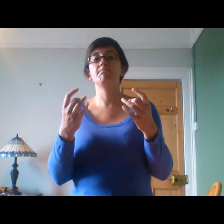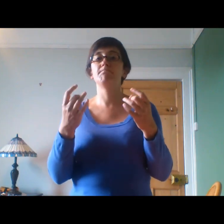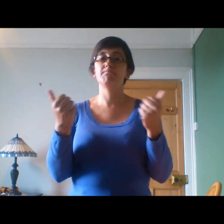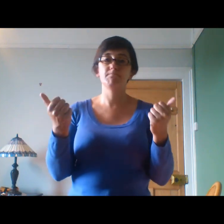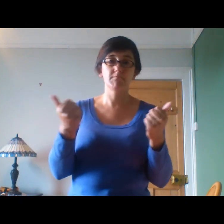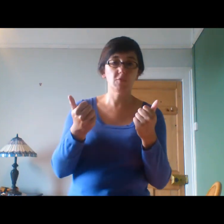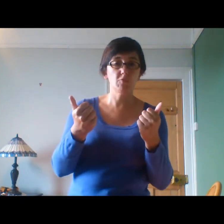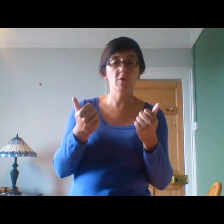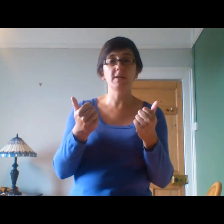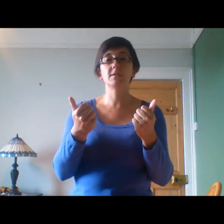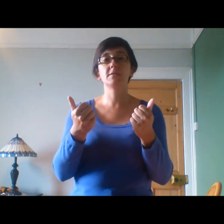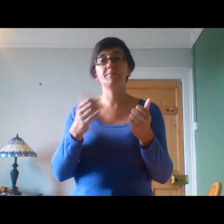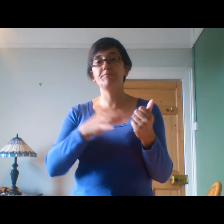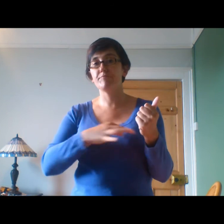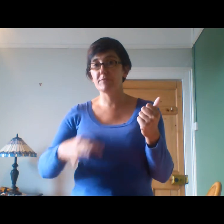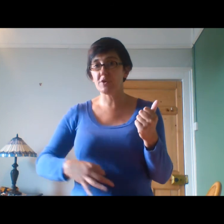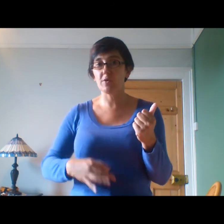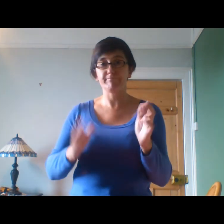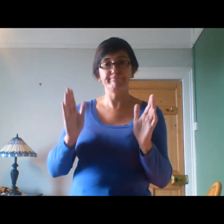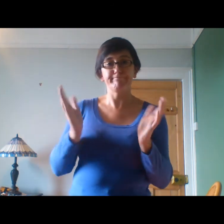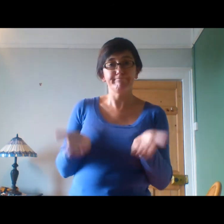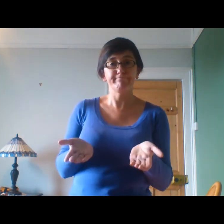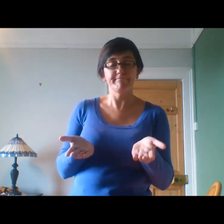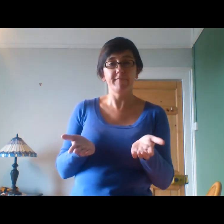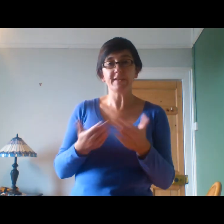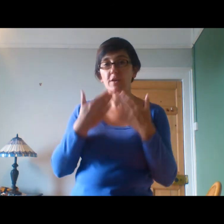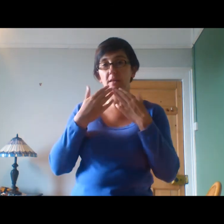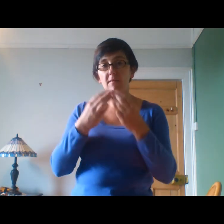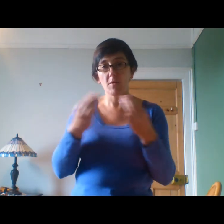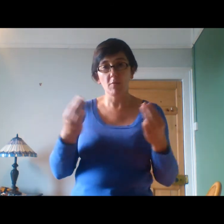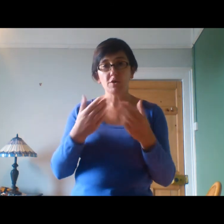Gerrie, we leave it there. Thank you for that. Thank you, Patricia. And thanks for joining us.